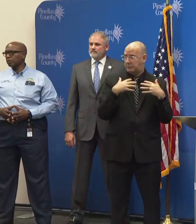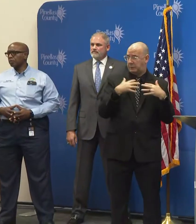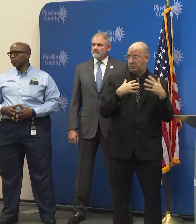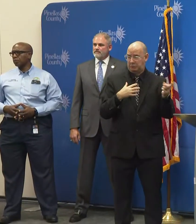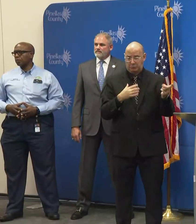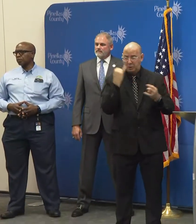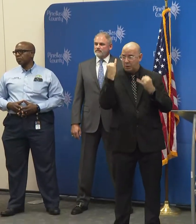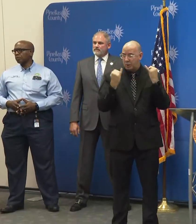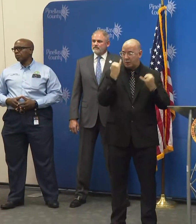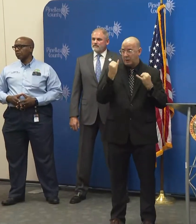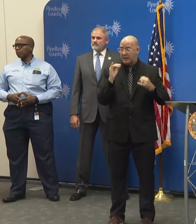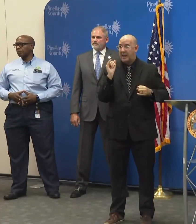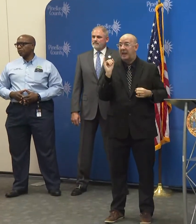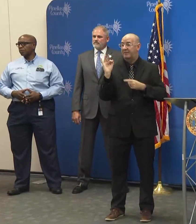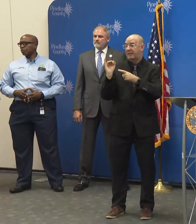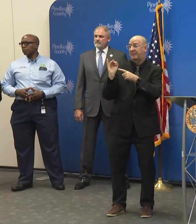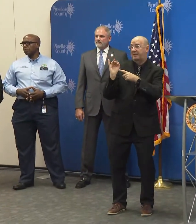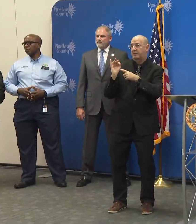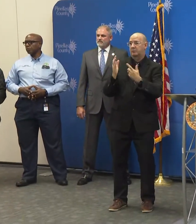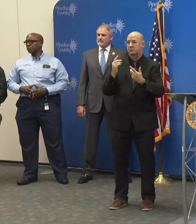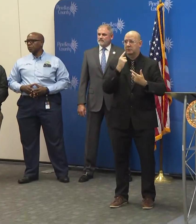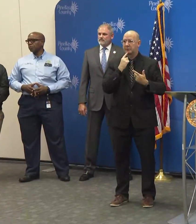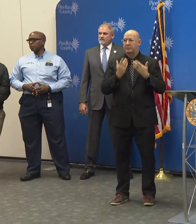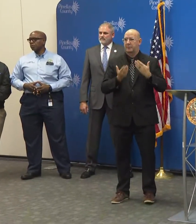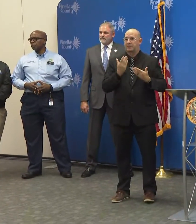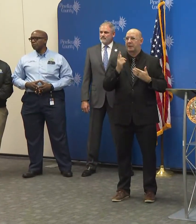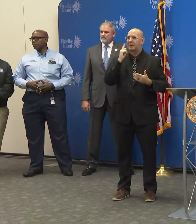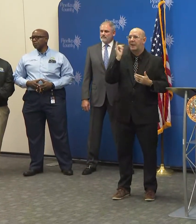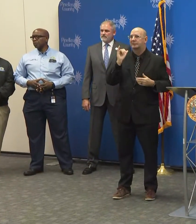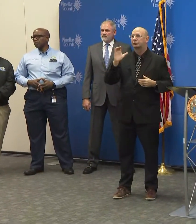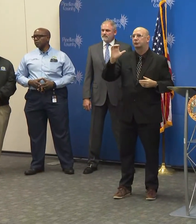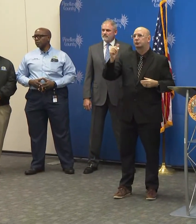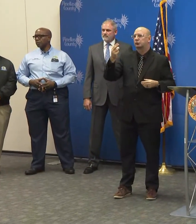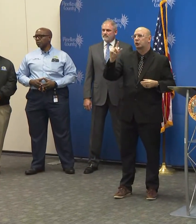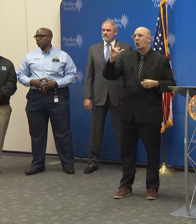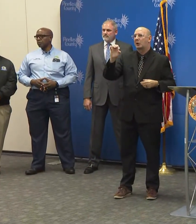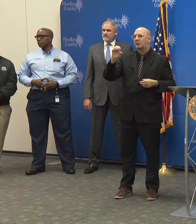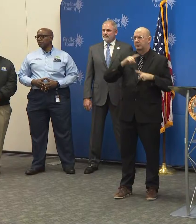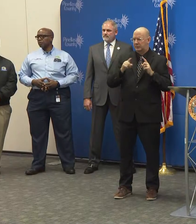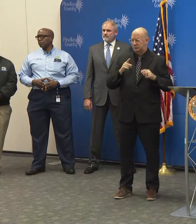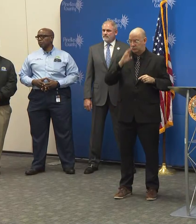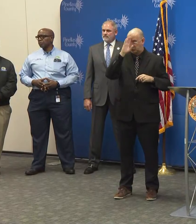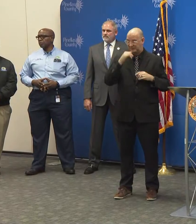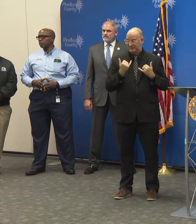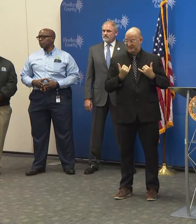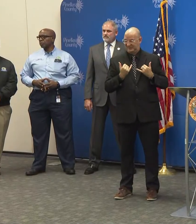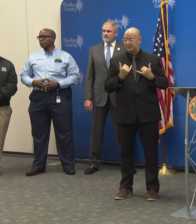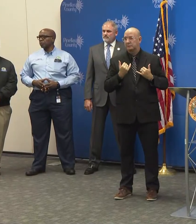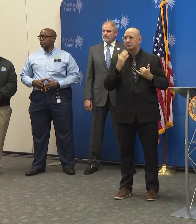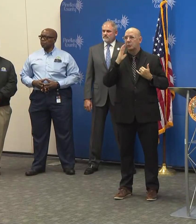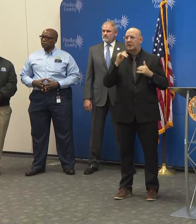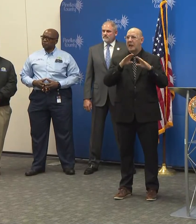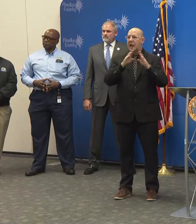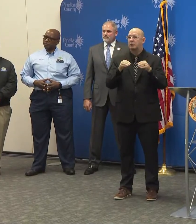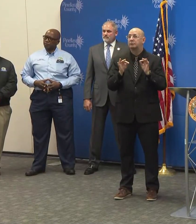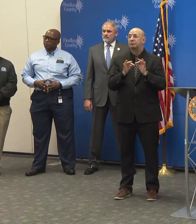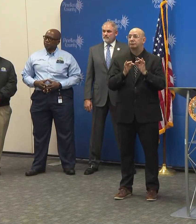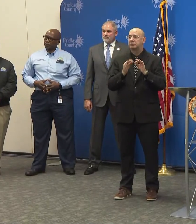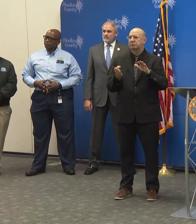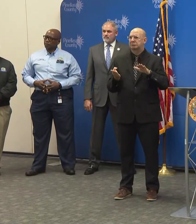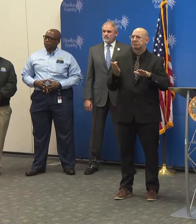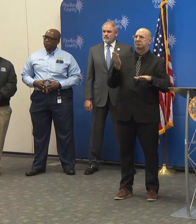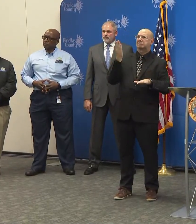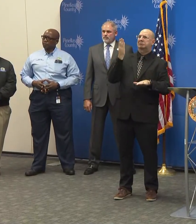of Charlie, considering how troubled the property insurance market still is despite the reforms that were recently enacted. Is there